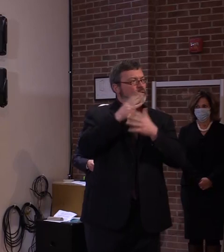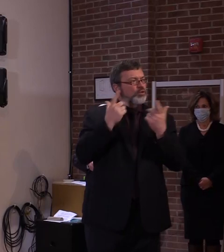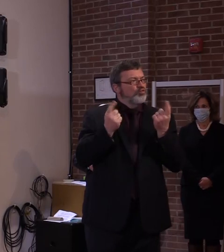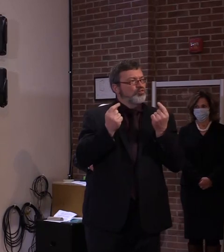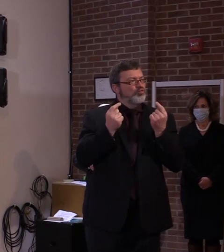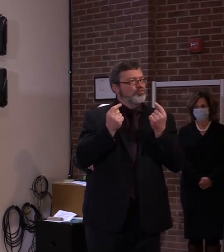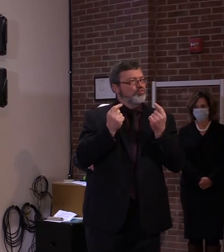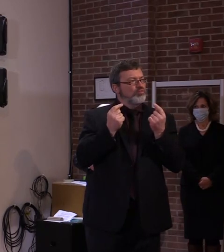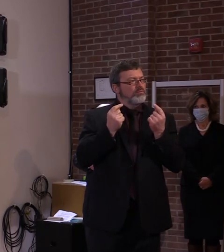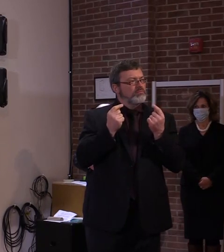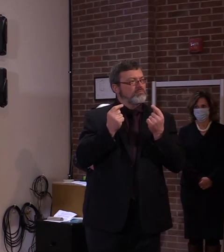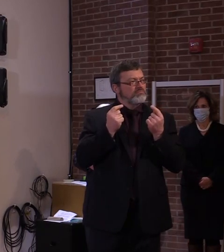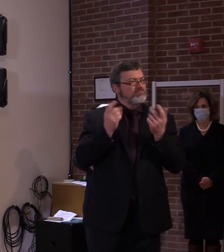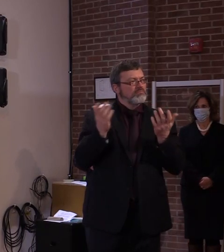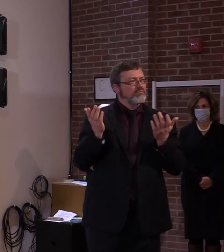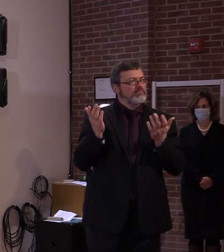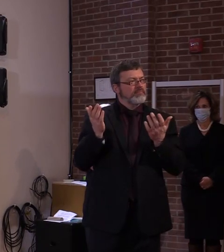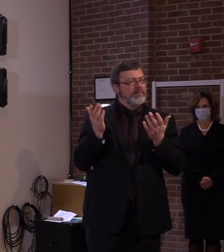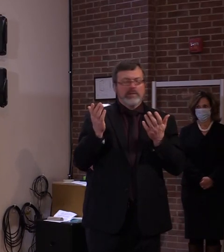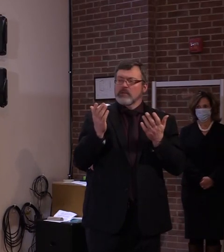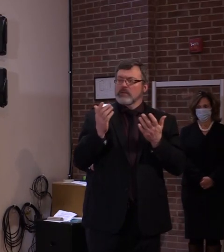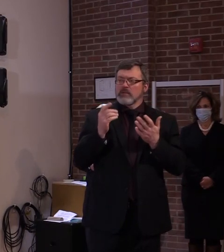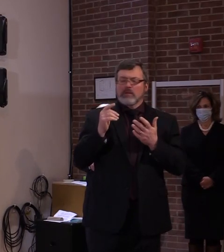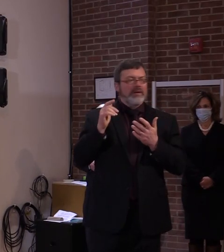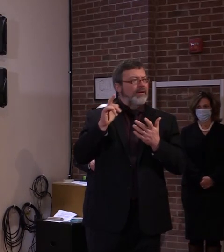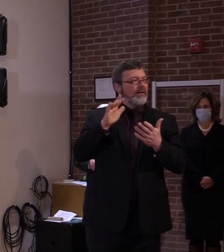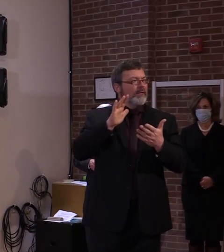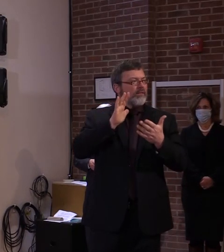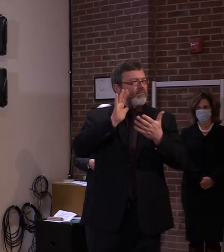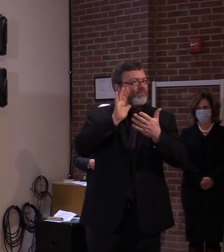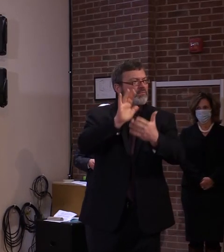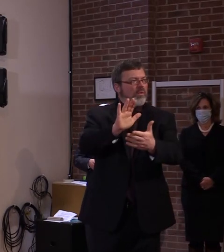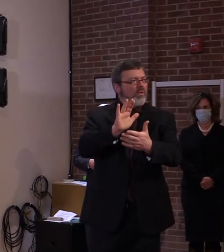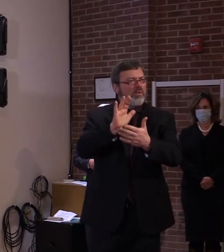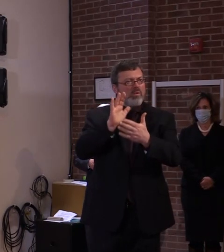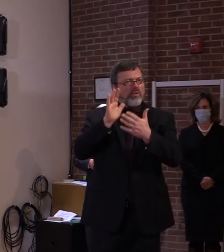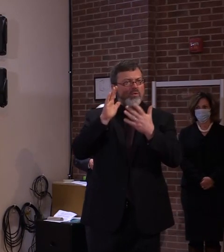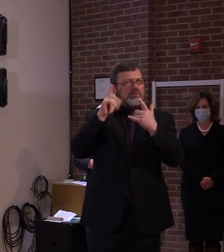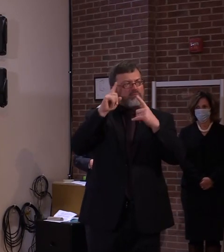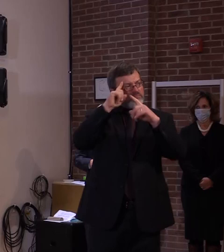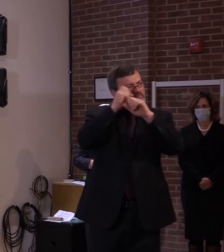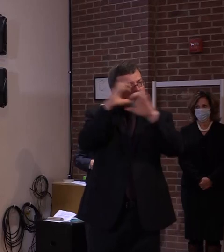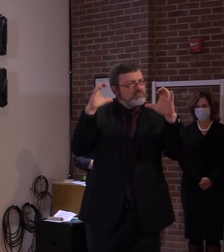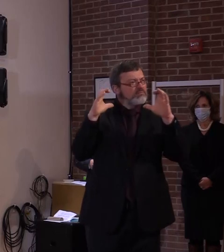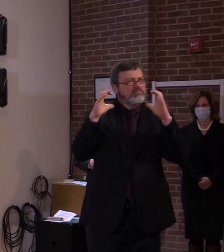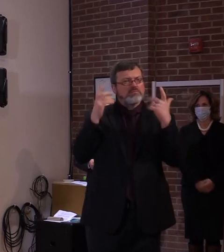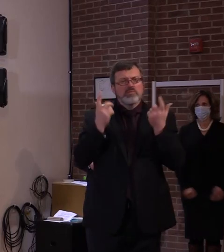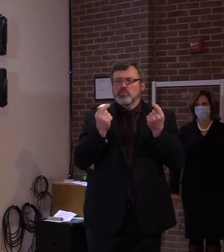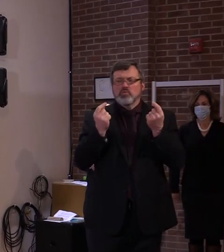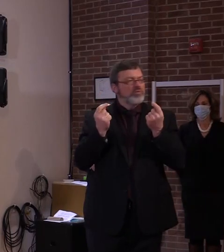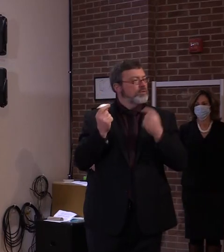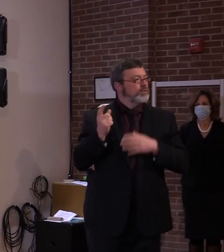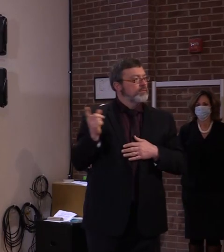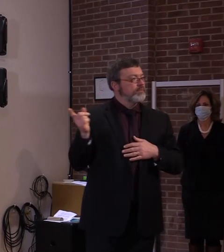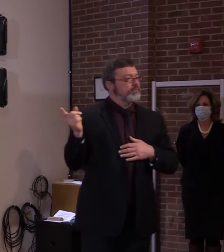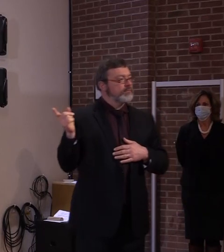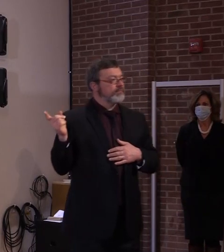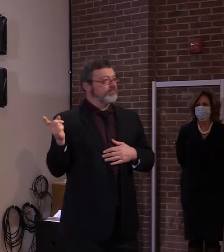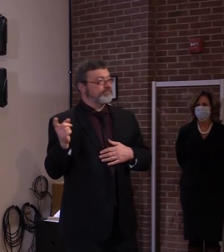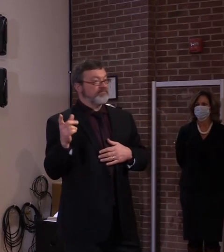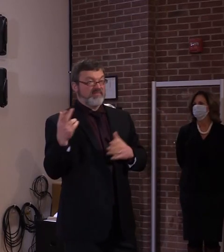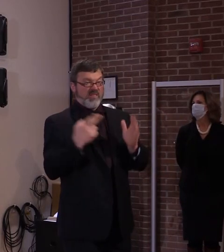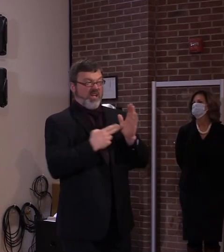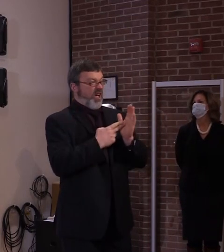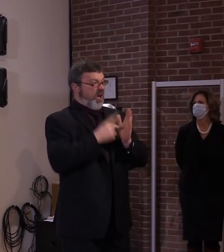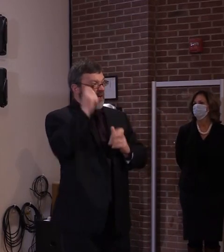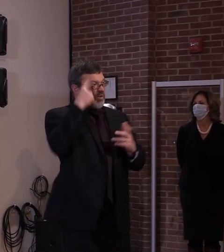administration have kept going for COVID? I really don't know, Tom. I know that there was some talk